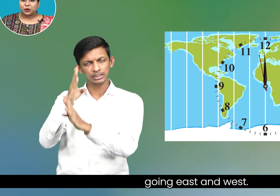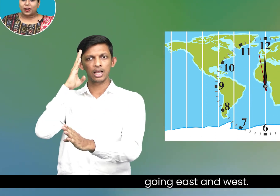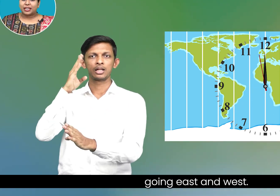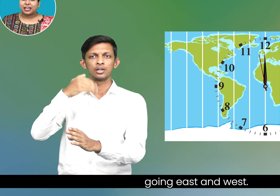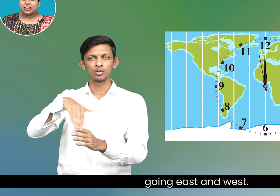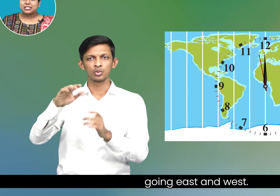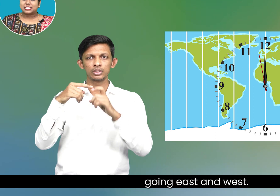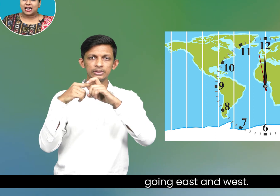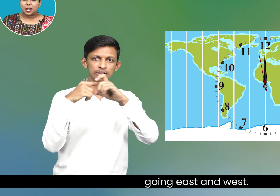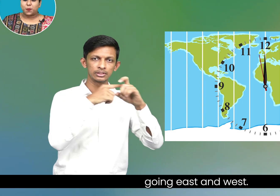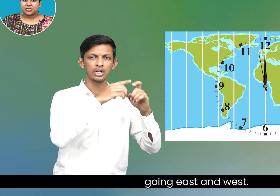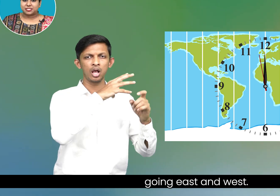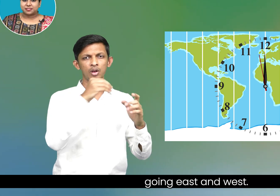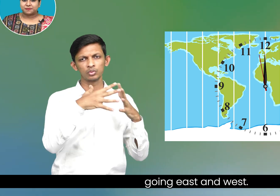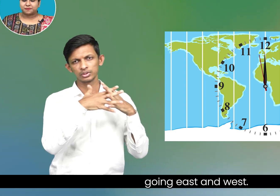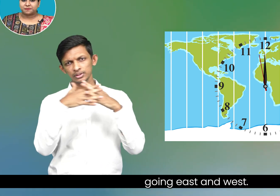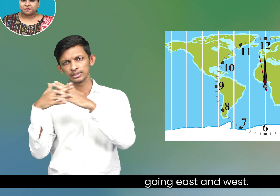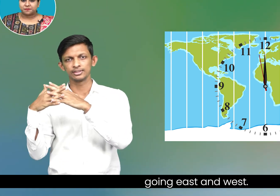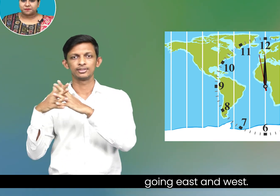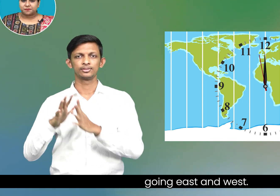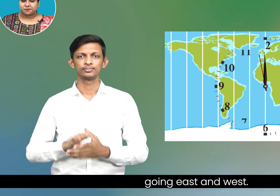Going east and west.